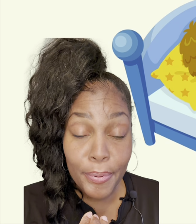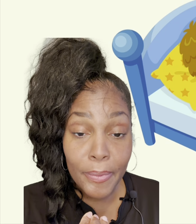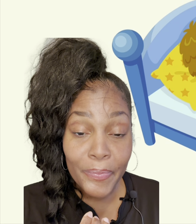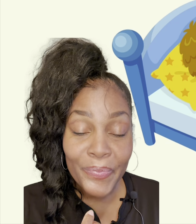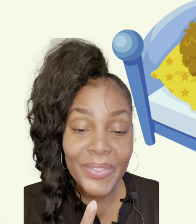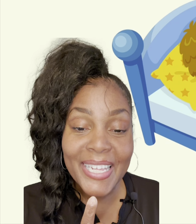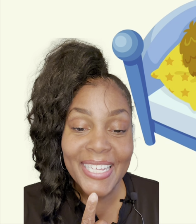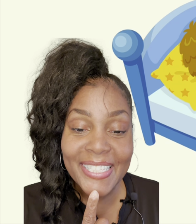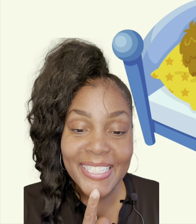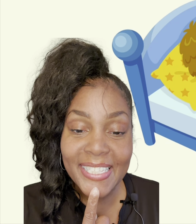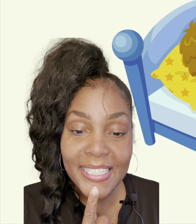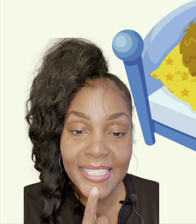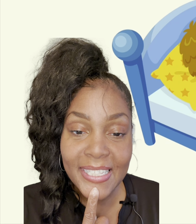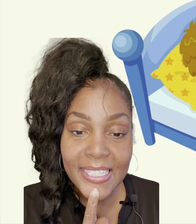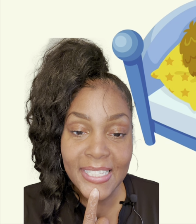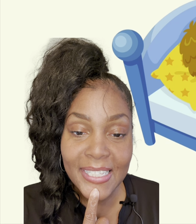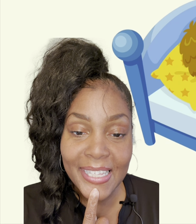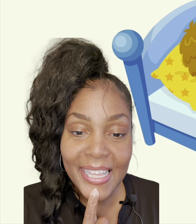Sleep.